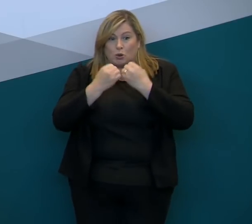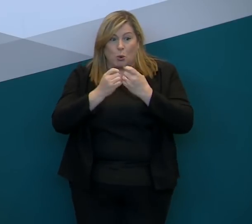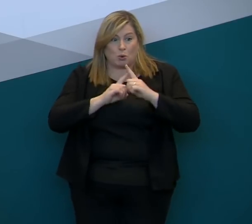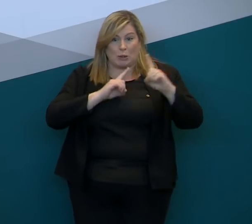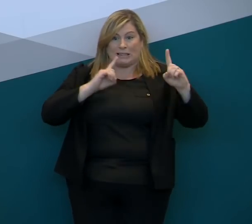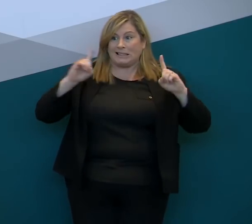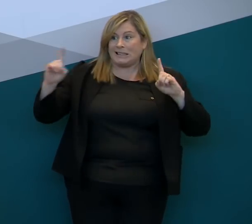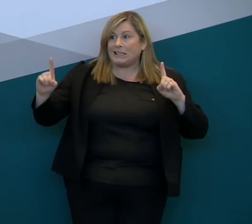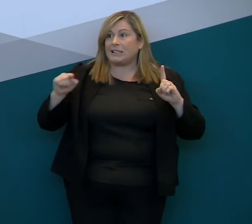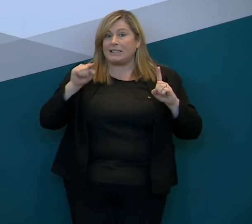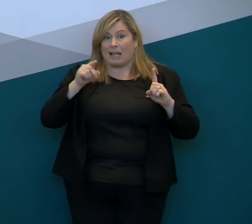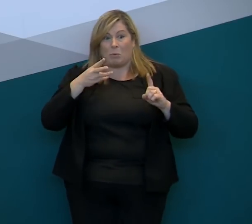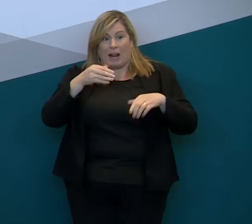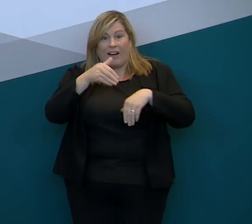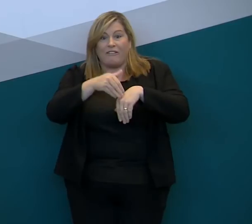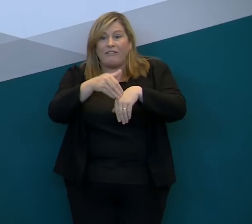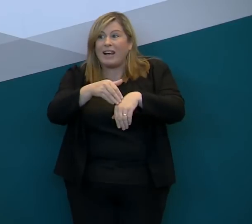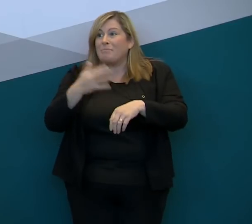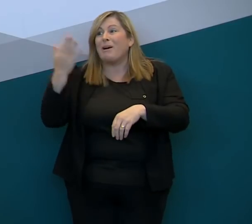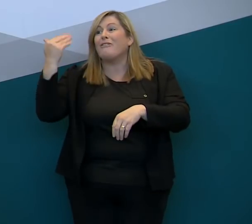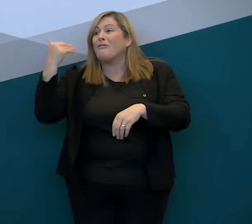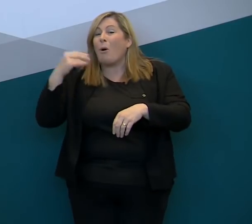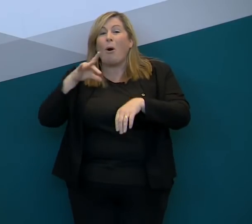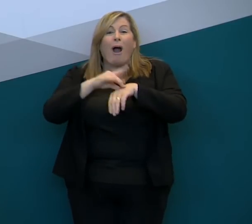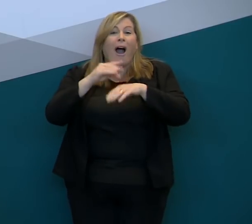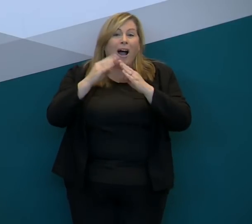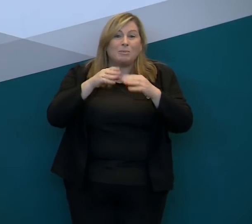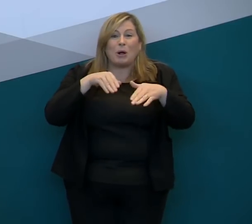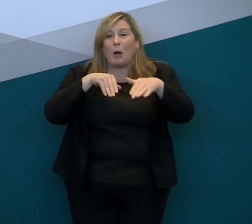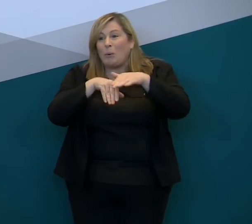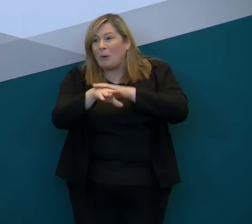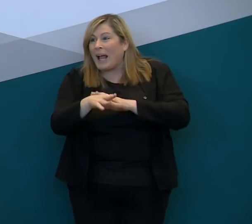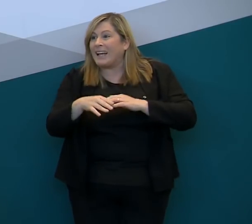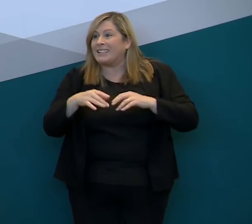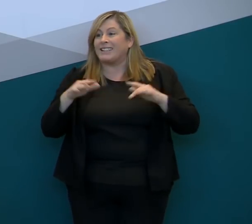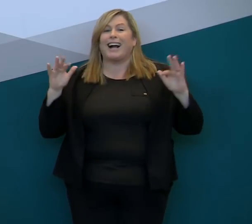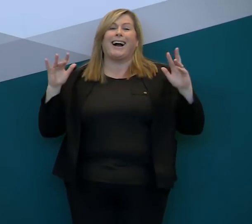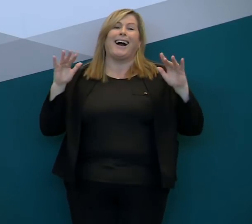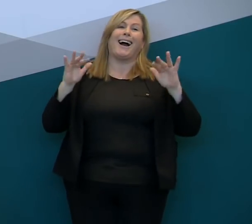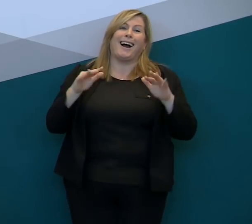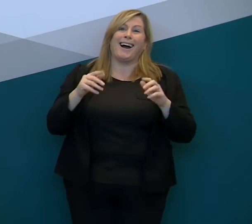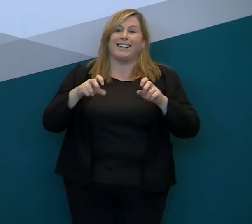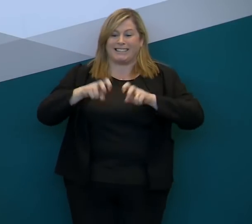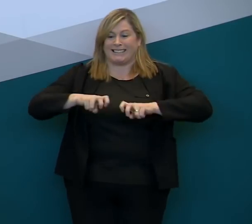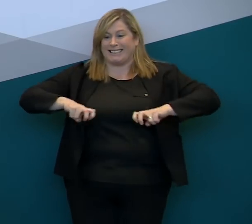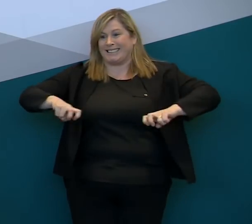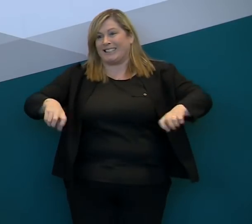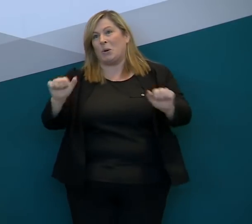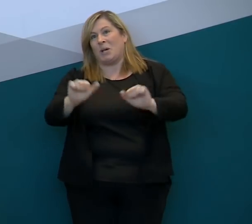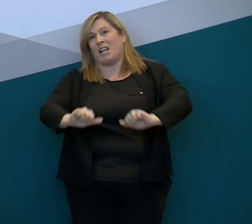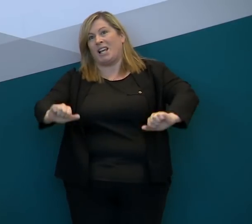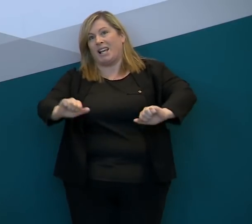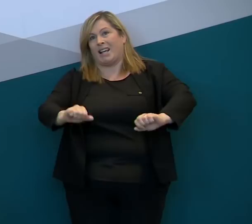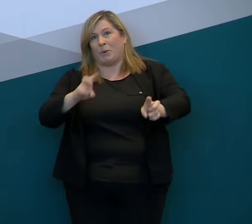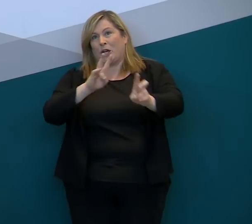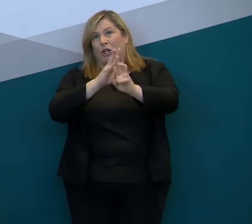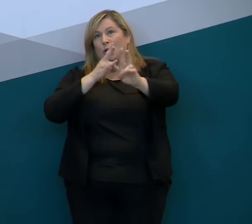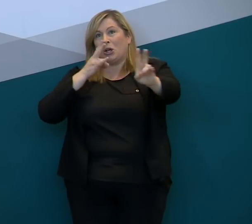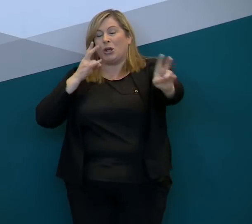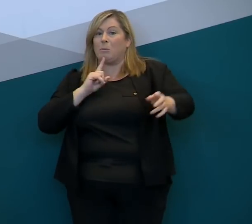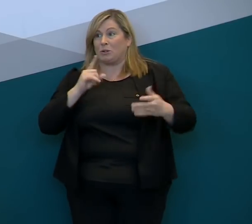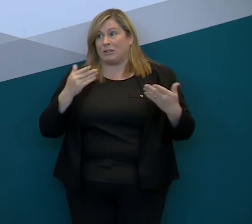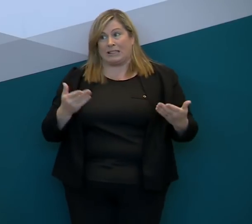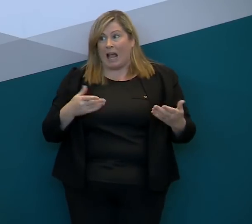will affect how people queue, how people wait in a waiting room. For the mobile van and breast screening, for example, it means that we can't countenance